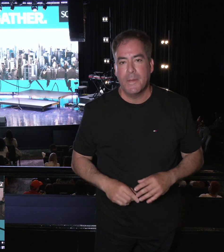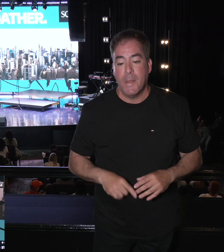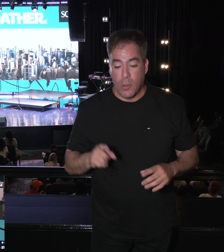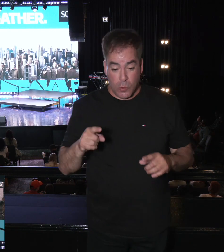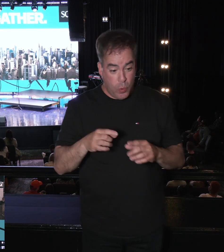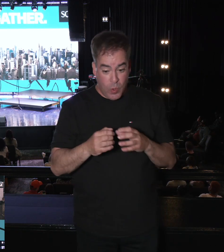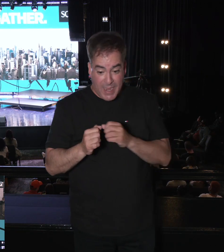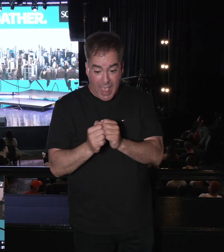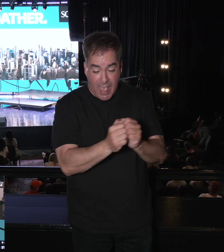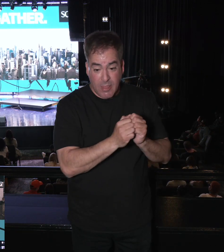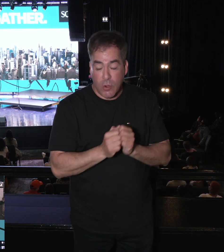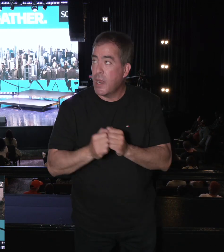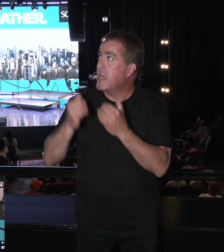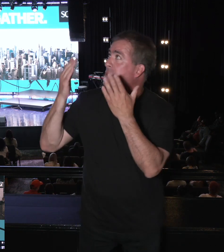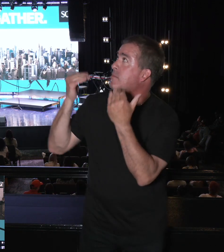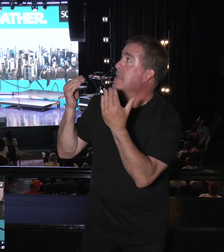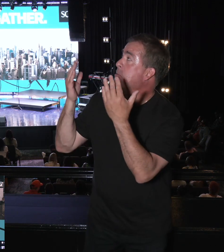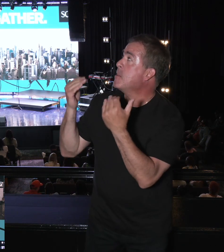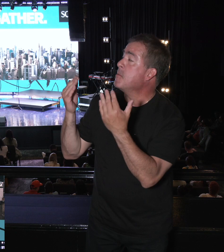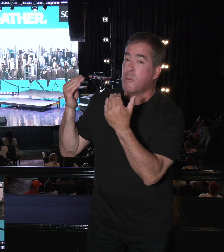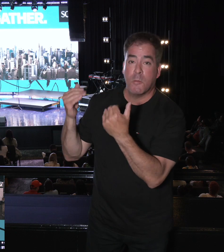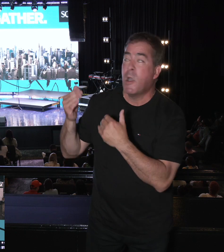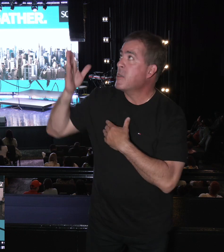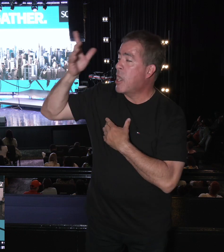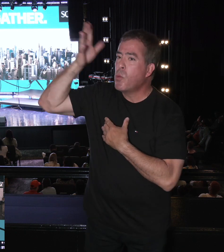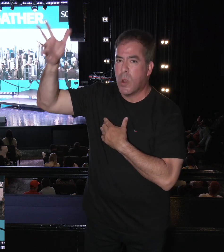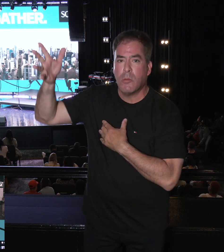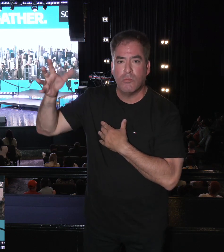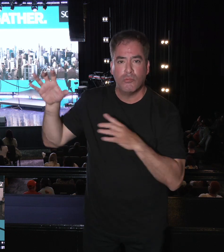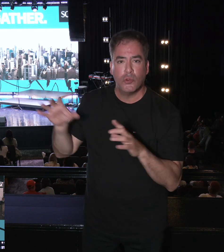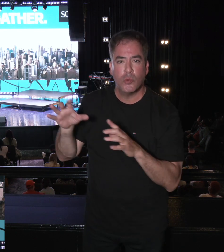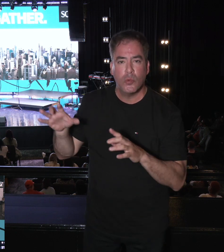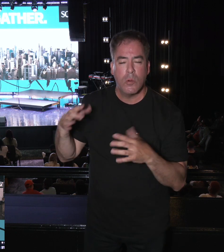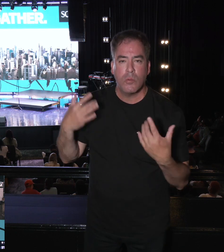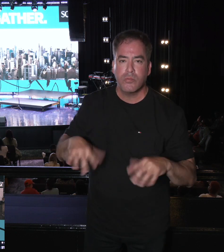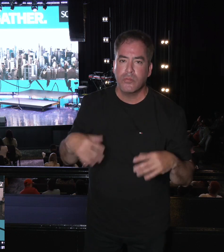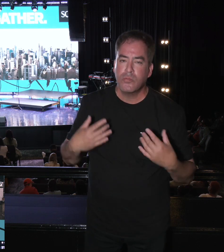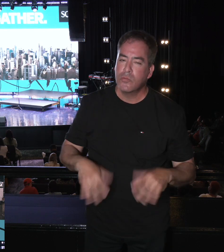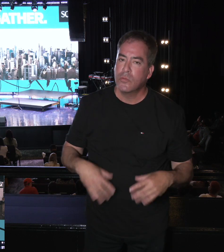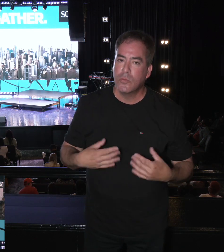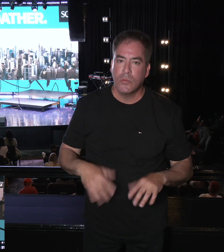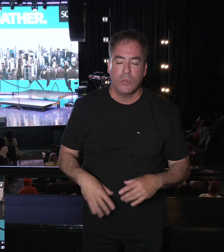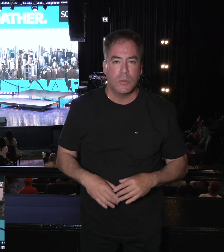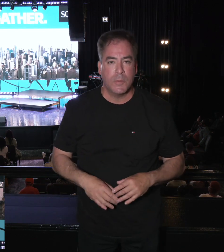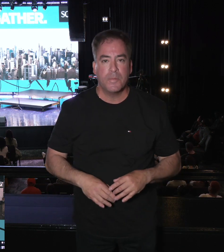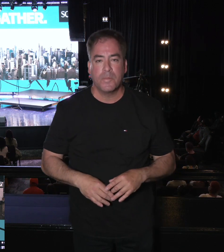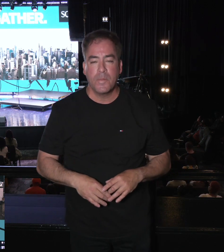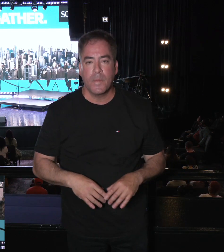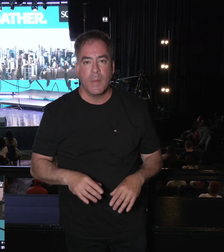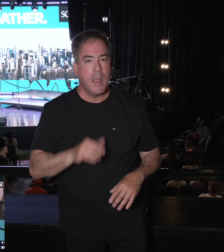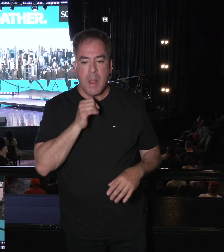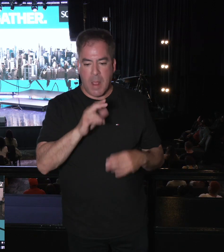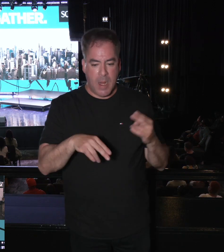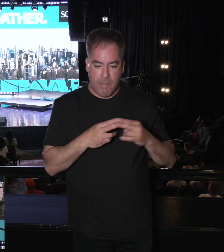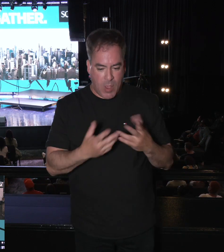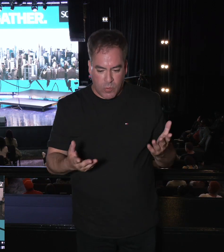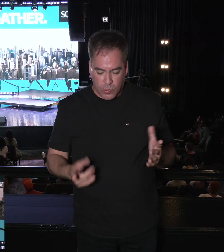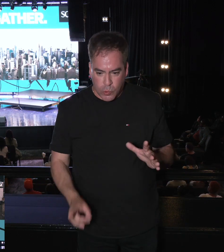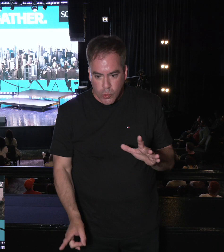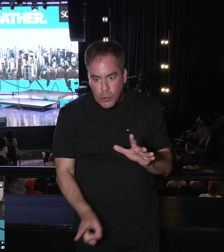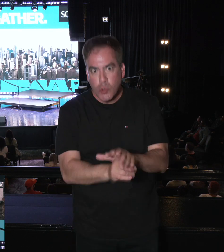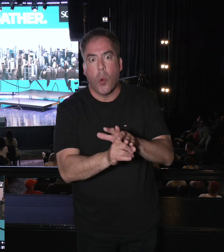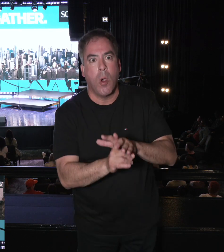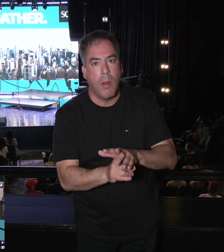To gather in expectancy that God will do something historical. But it's not about showing up